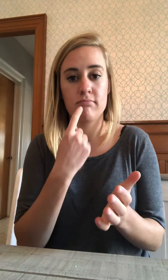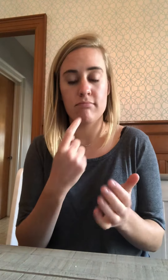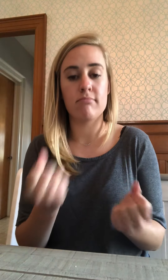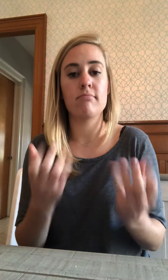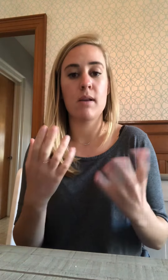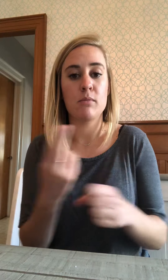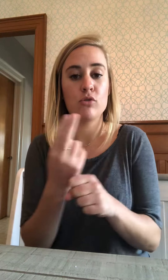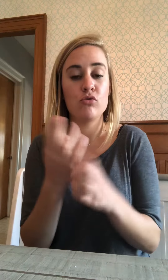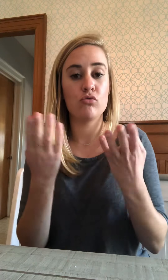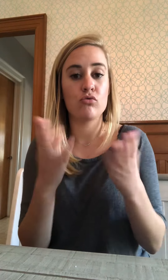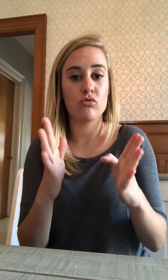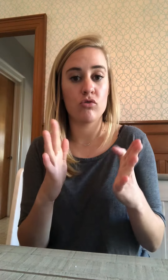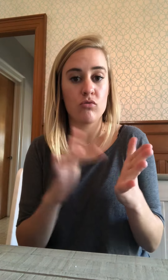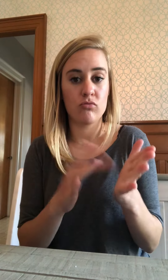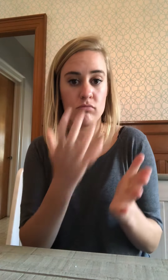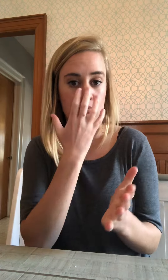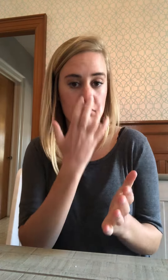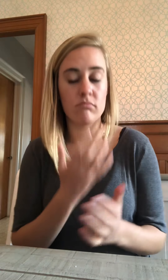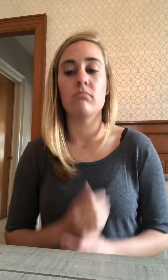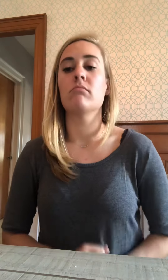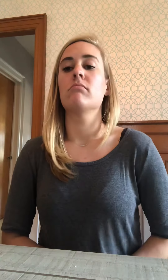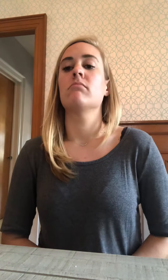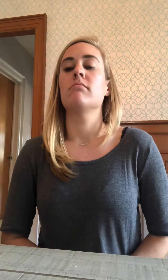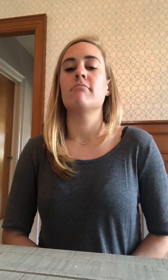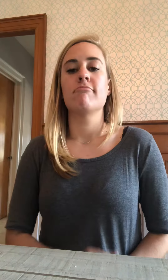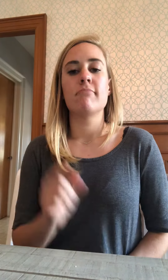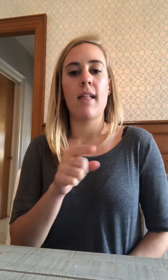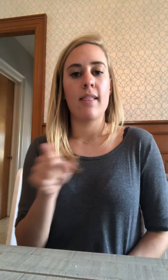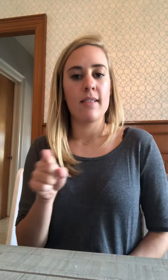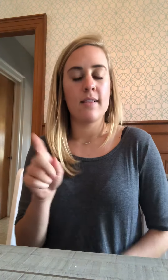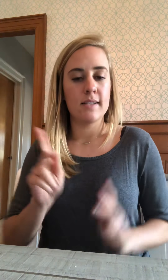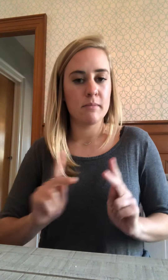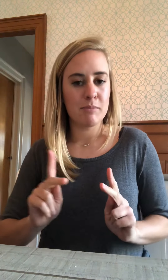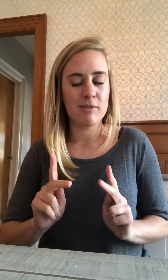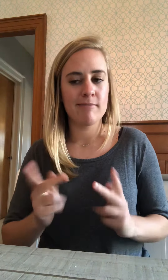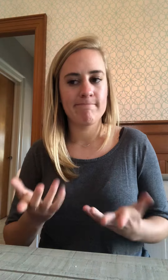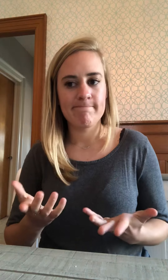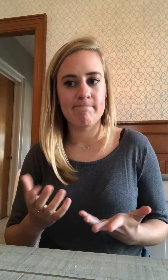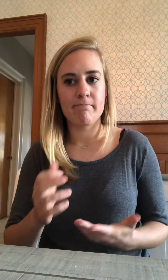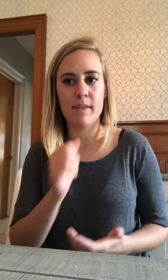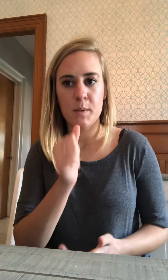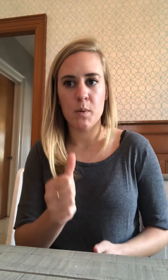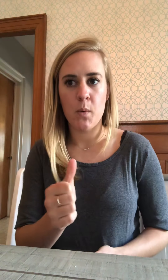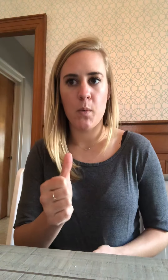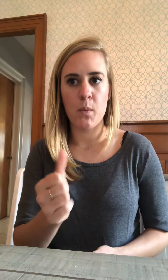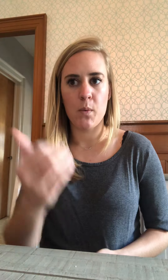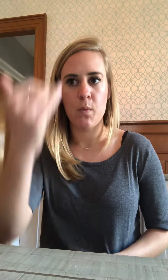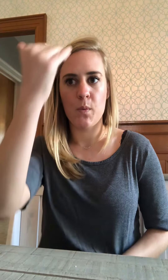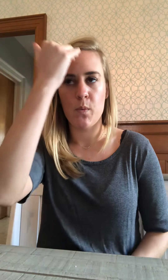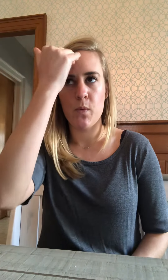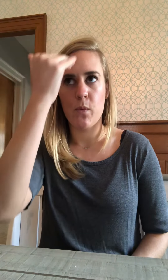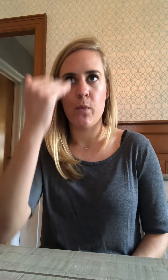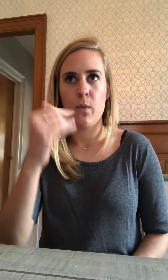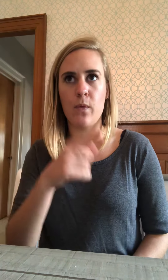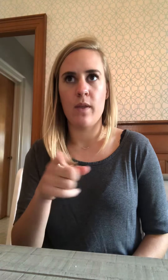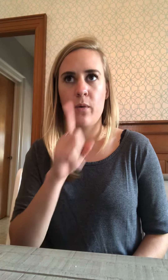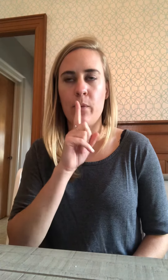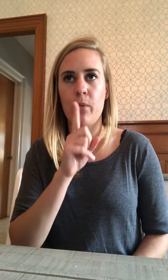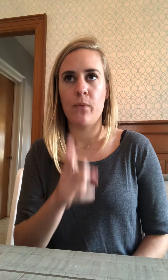anesthesia. These people, I don't know that they really are special